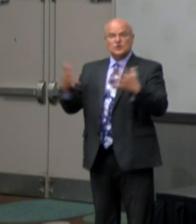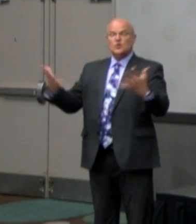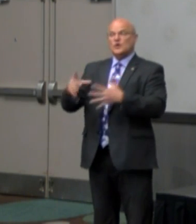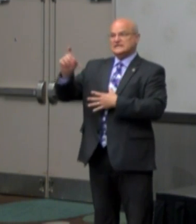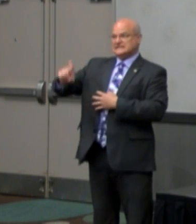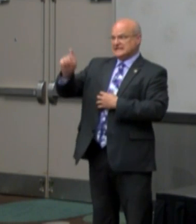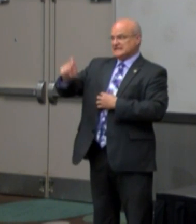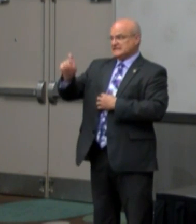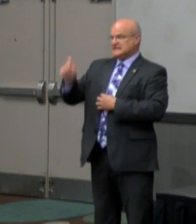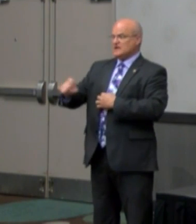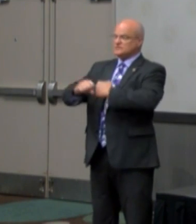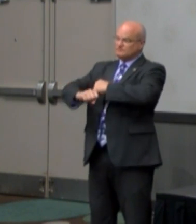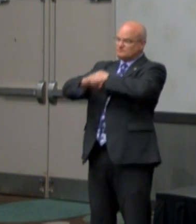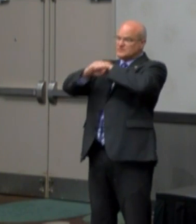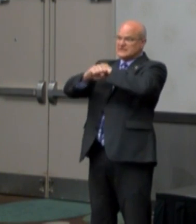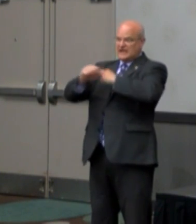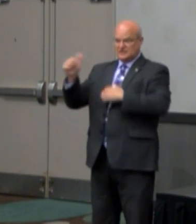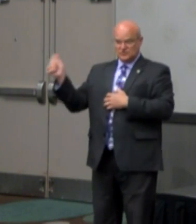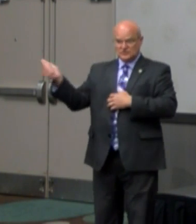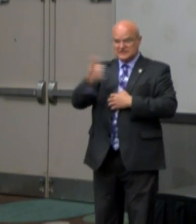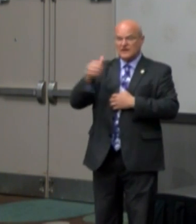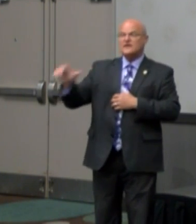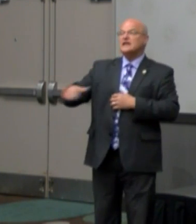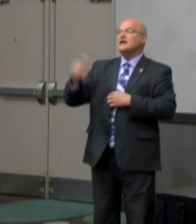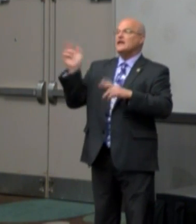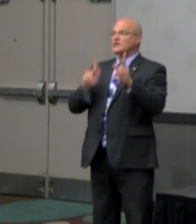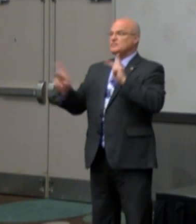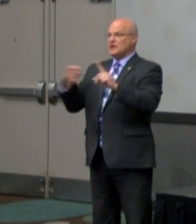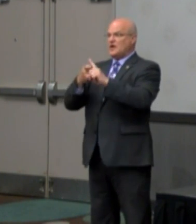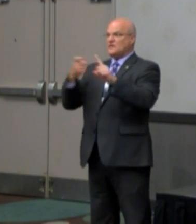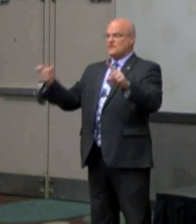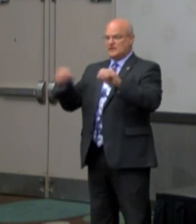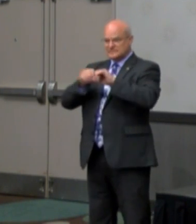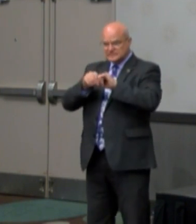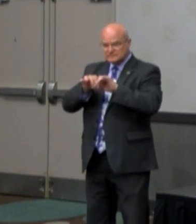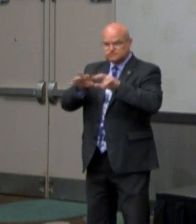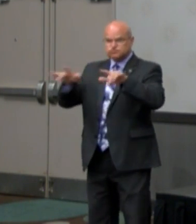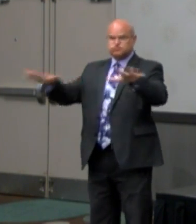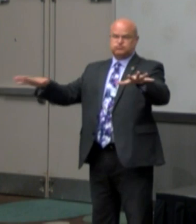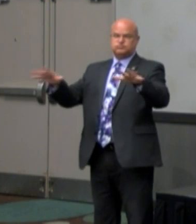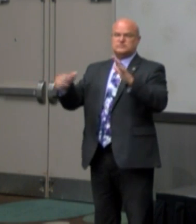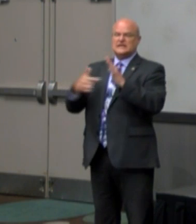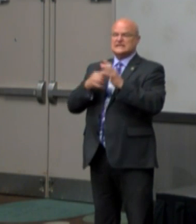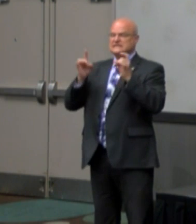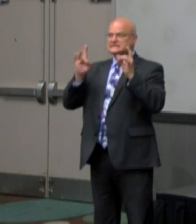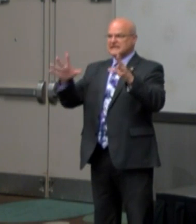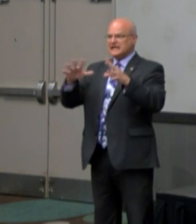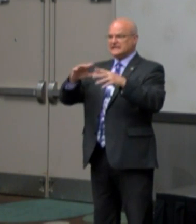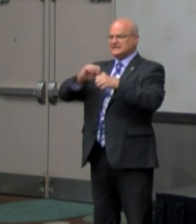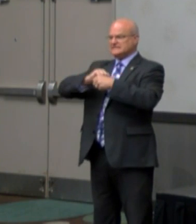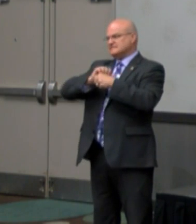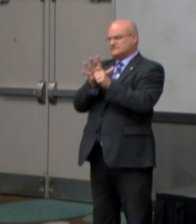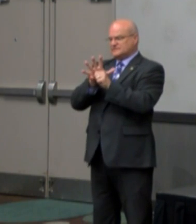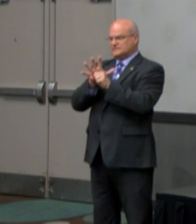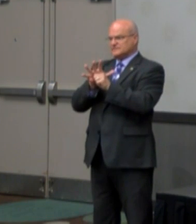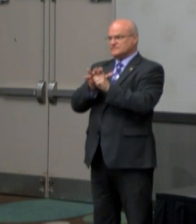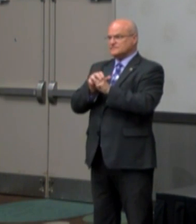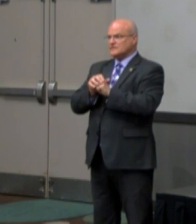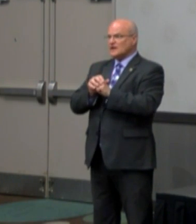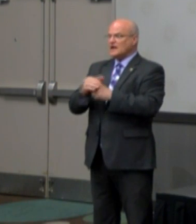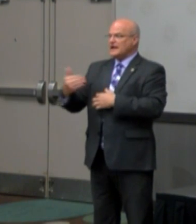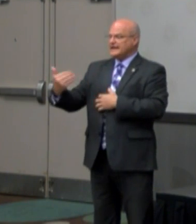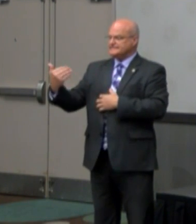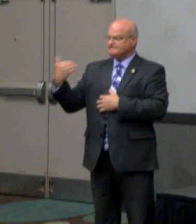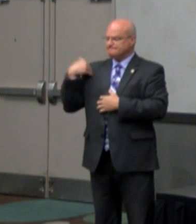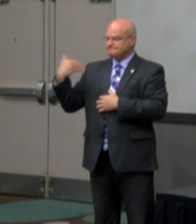is necessary to protect yourself and others from the spread of this deadly virus. And we have to remind ourselves,